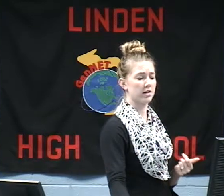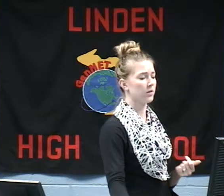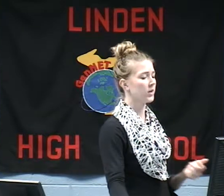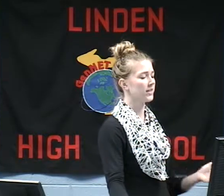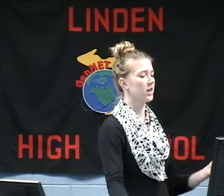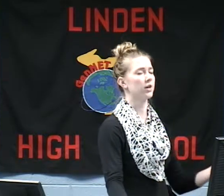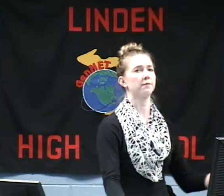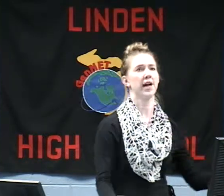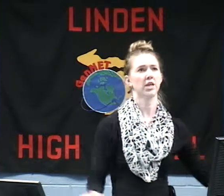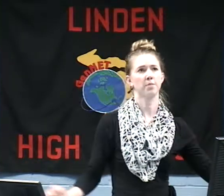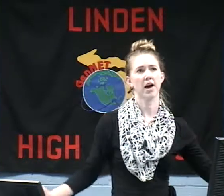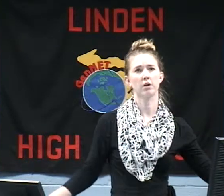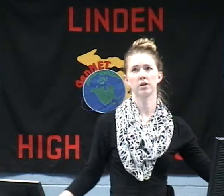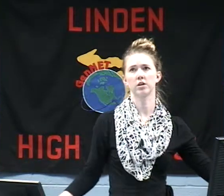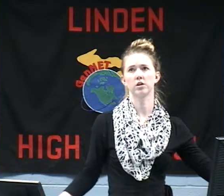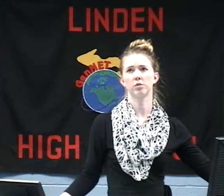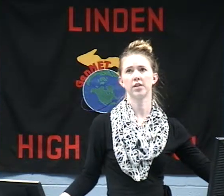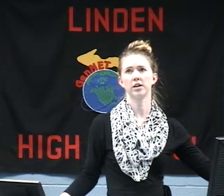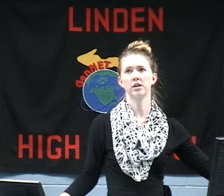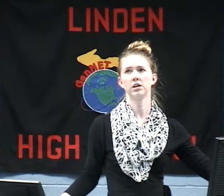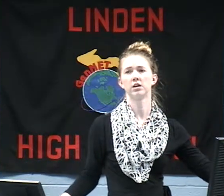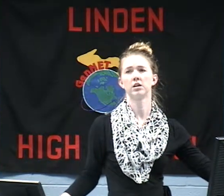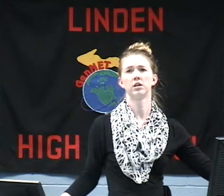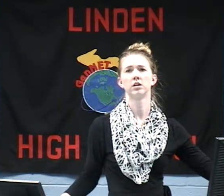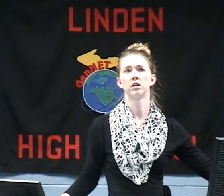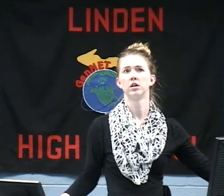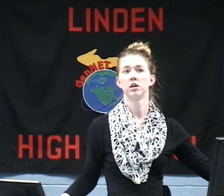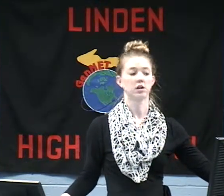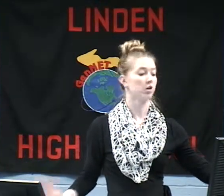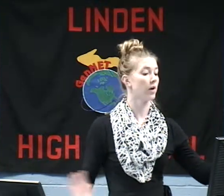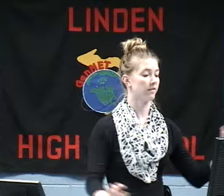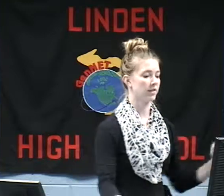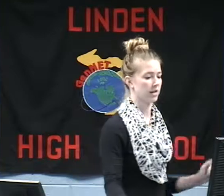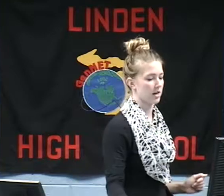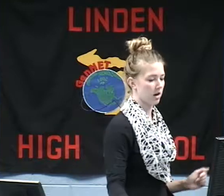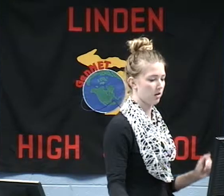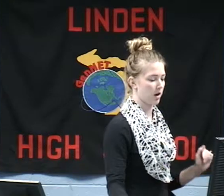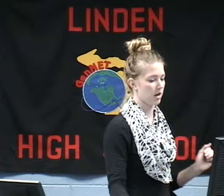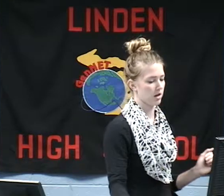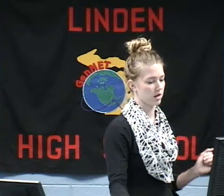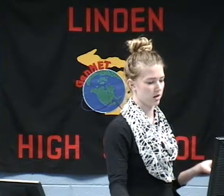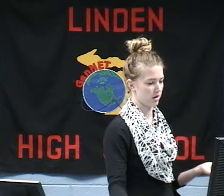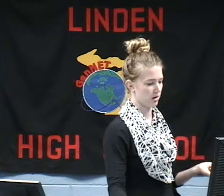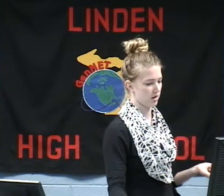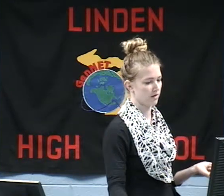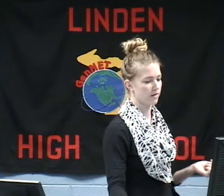Did we see her flashback with her little brother? No. You haven't seen that yet. Okay.